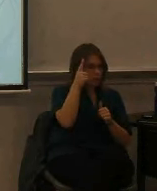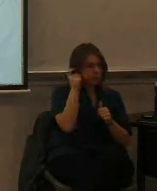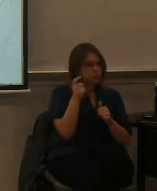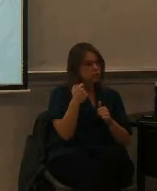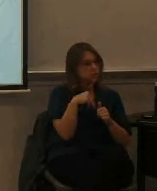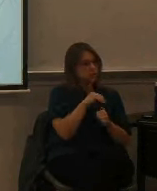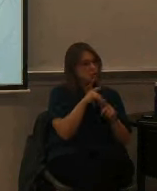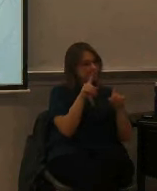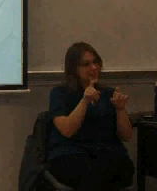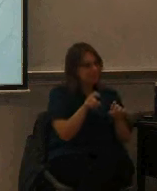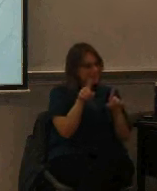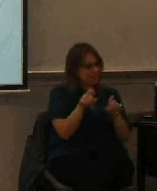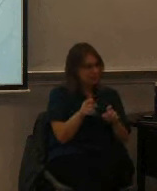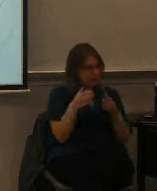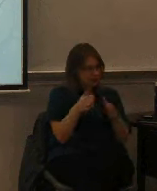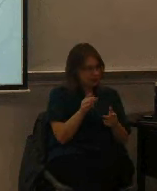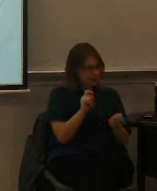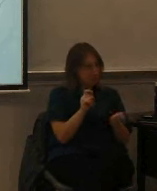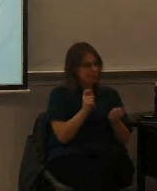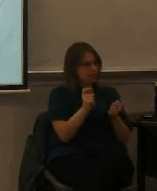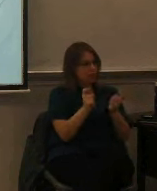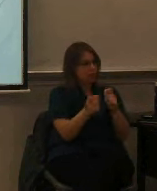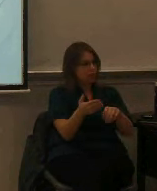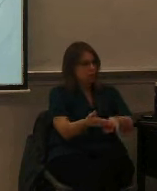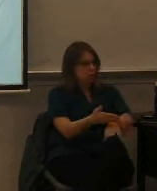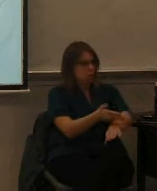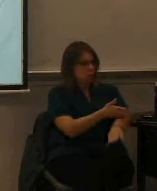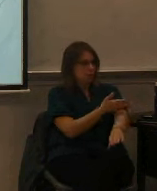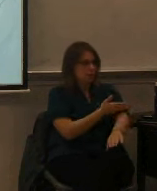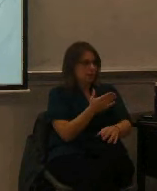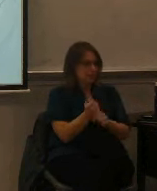really get at sensing how important they were.